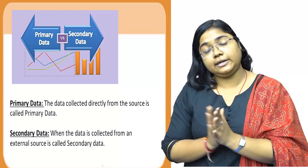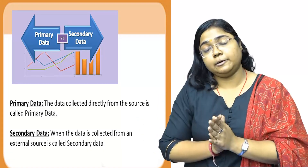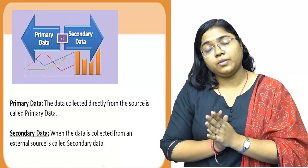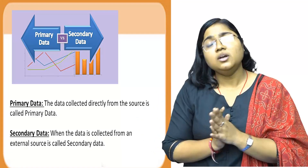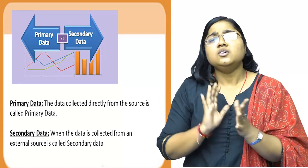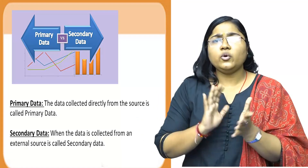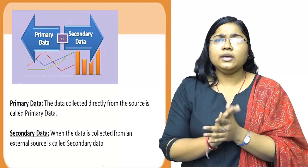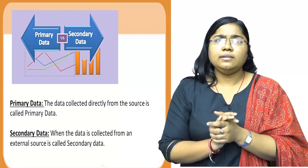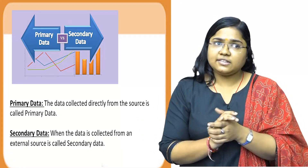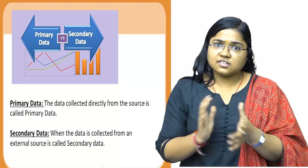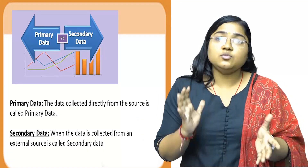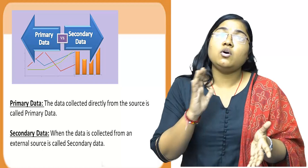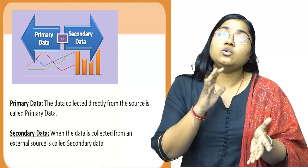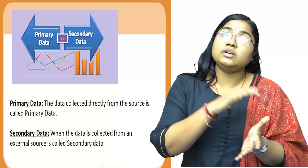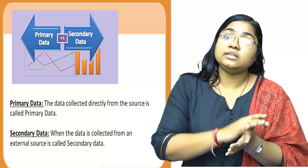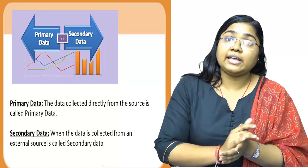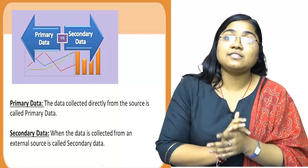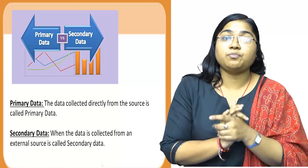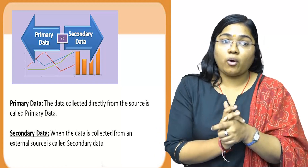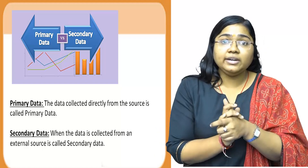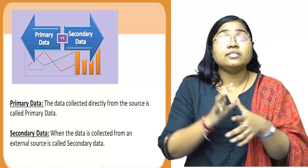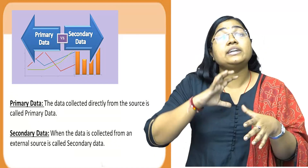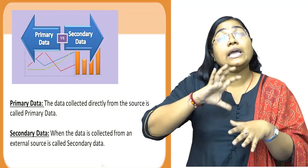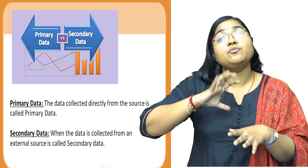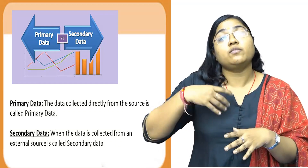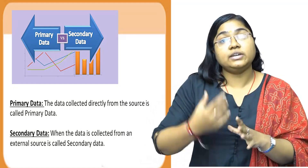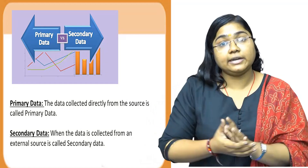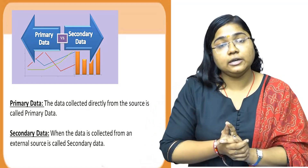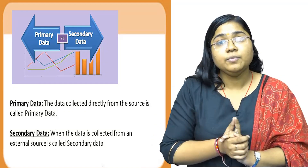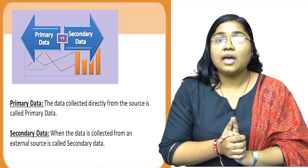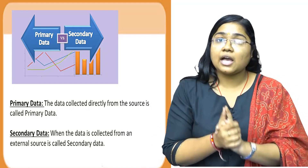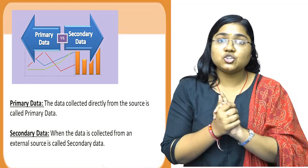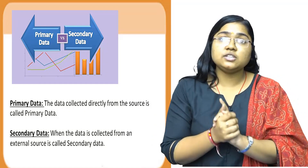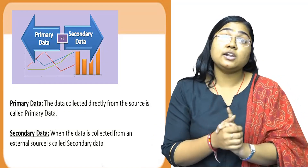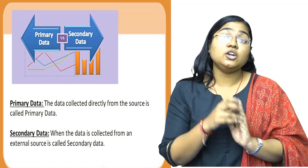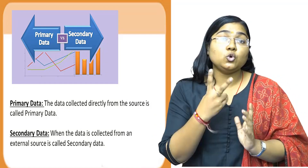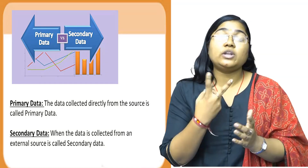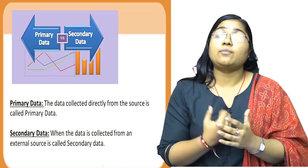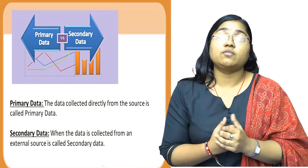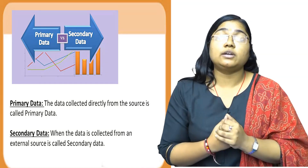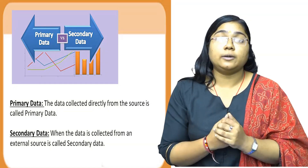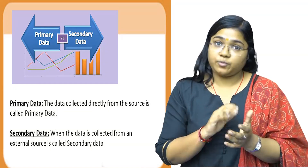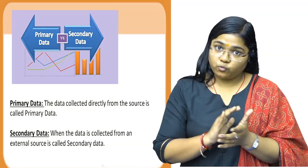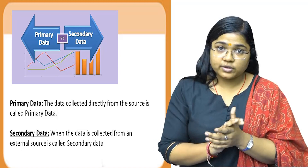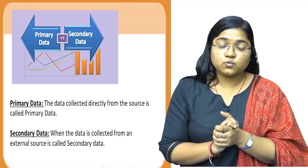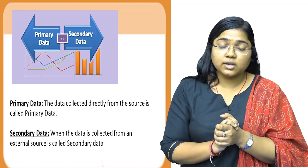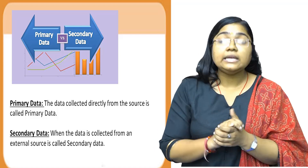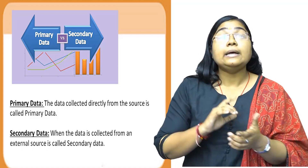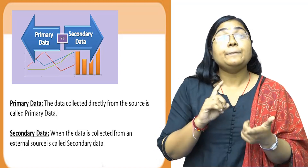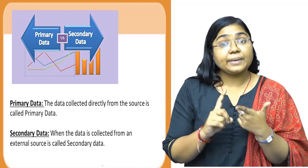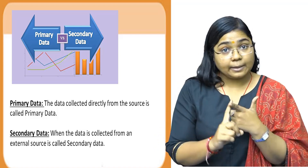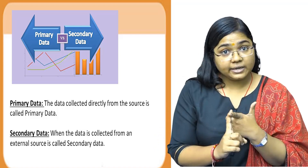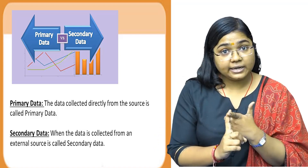of the data. Okay, let's move on to the next point, the types of the data. Actually, there are two types of data. First